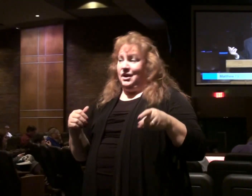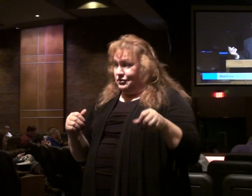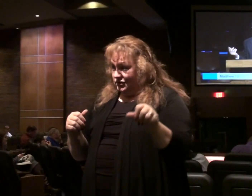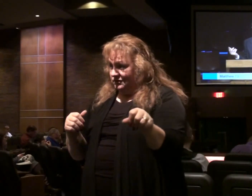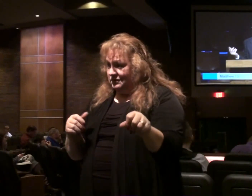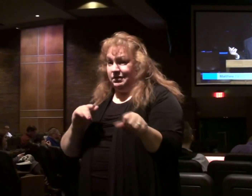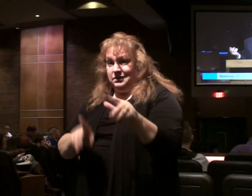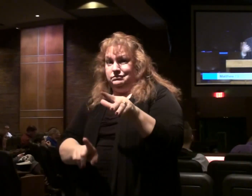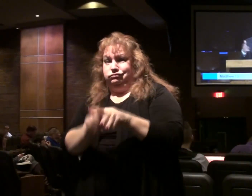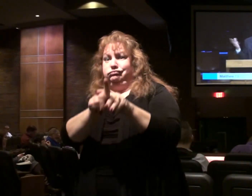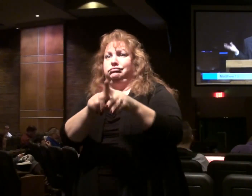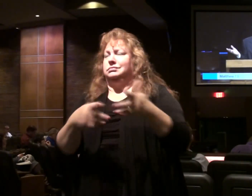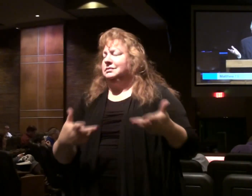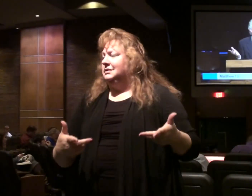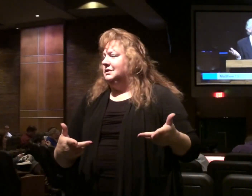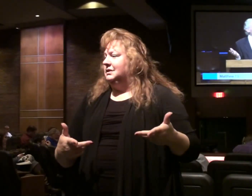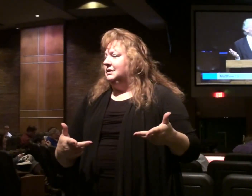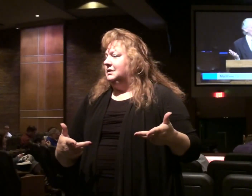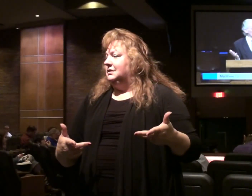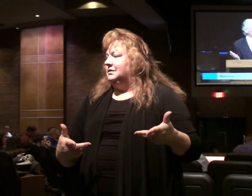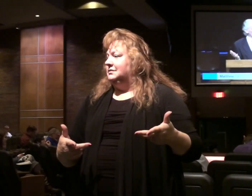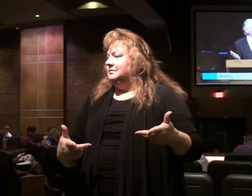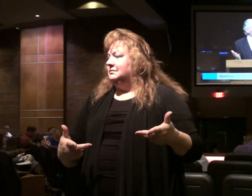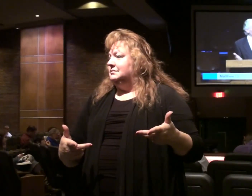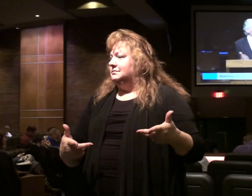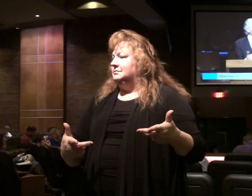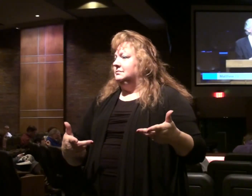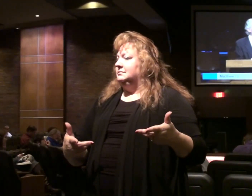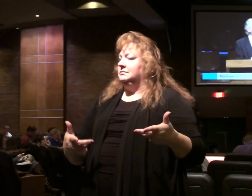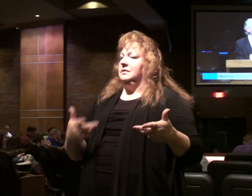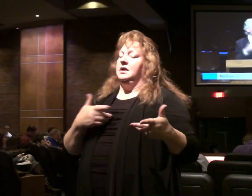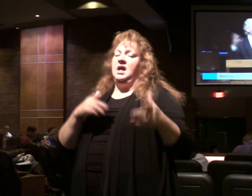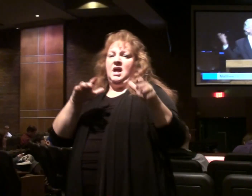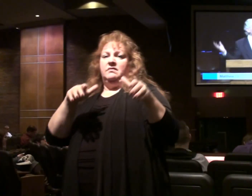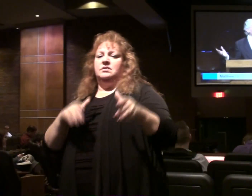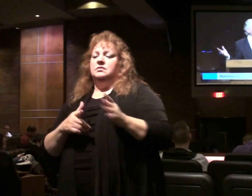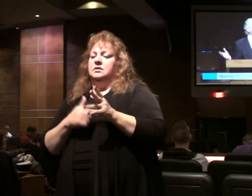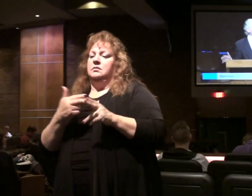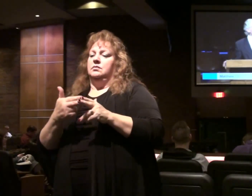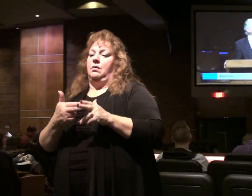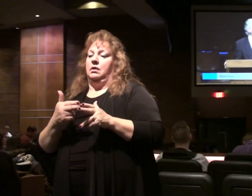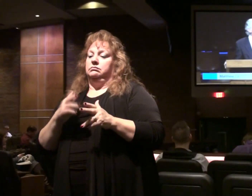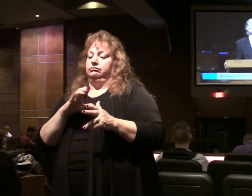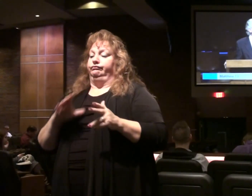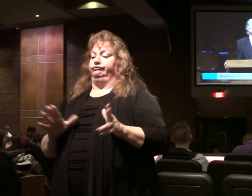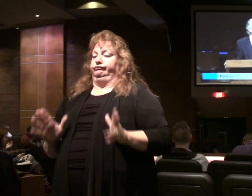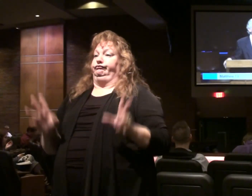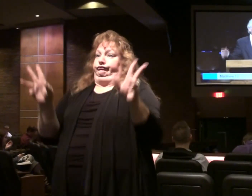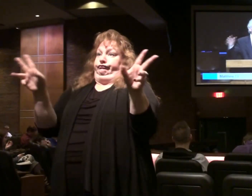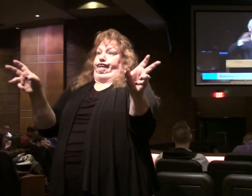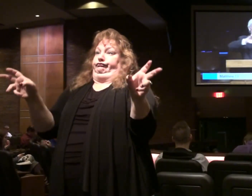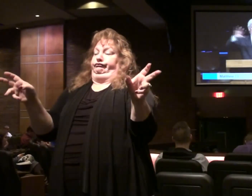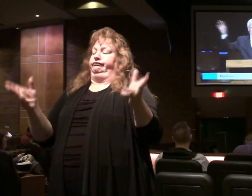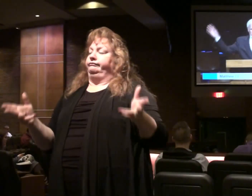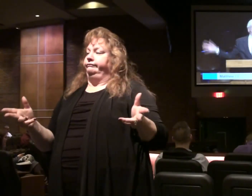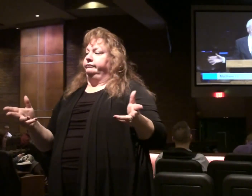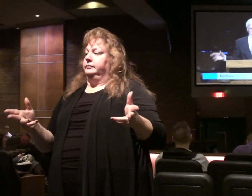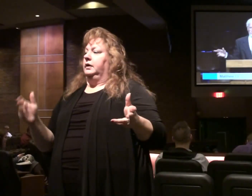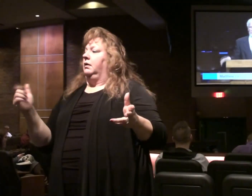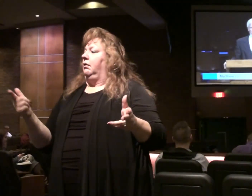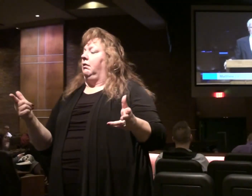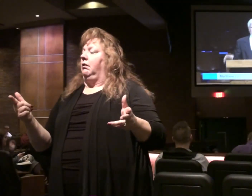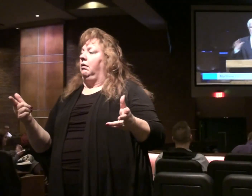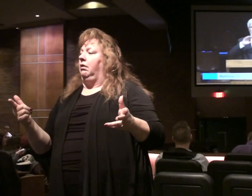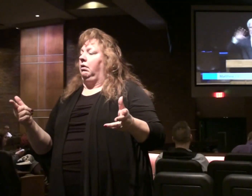tares. See, there are many religious groups, sometimes called Christian, because Christian includes all